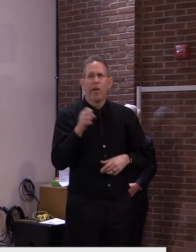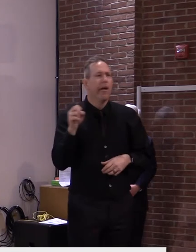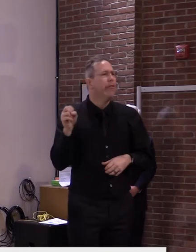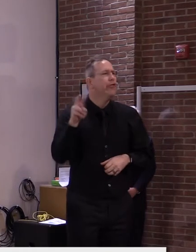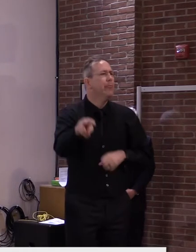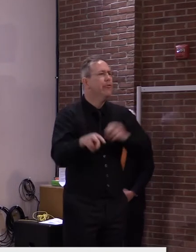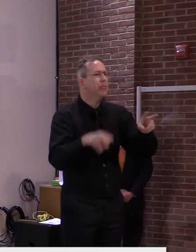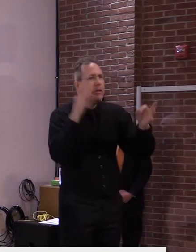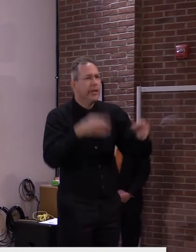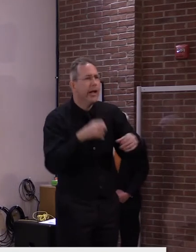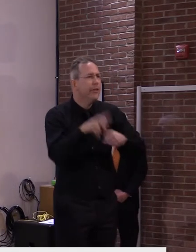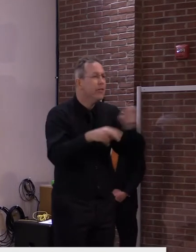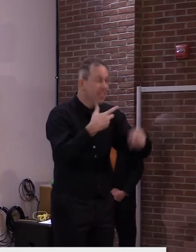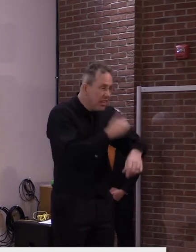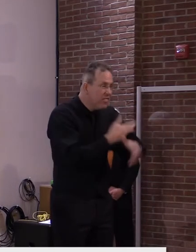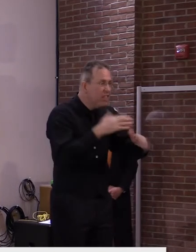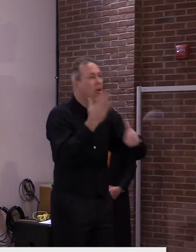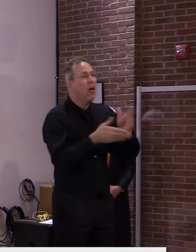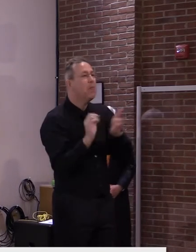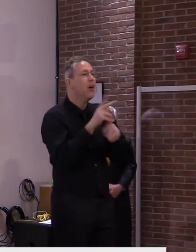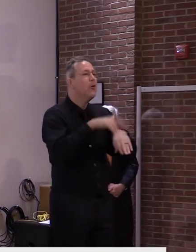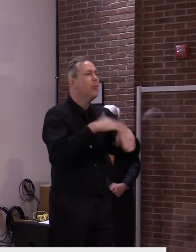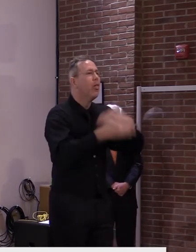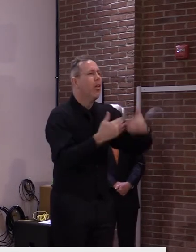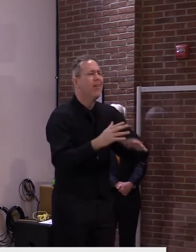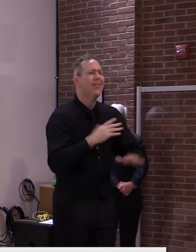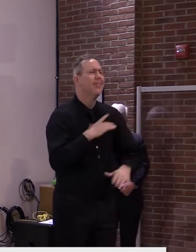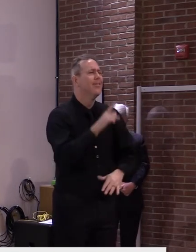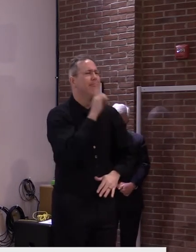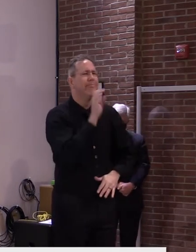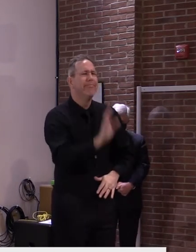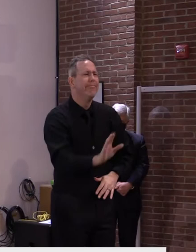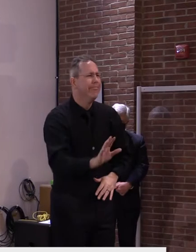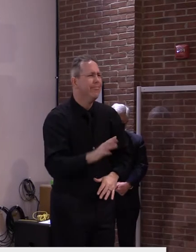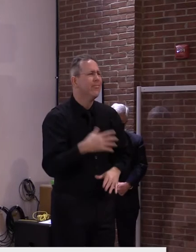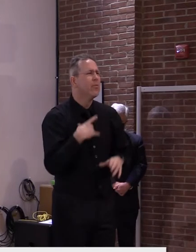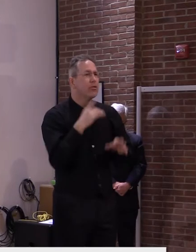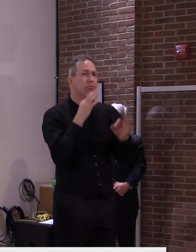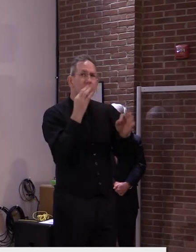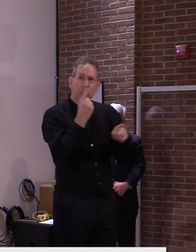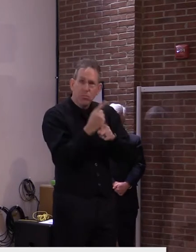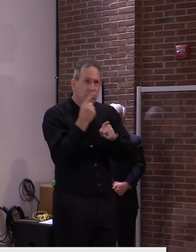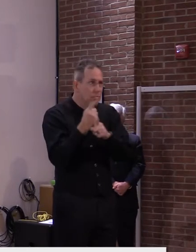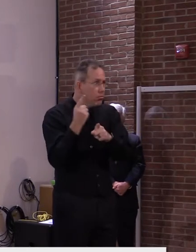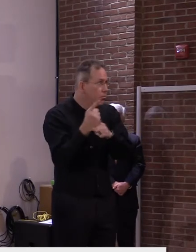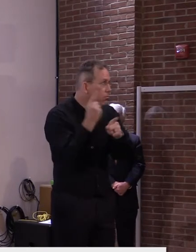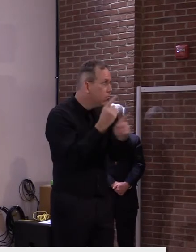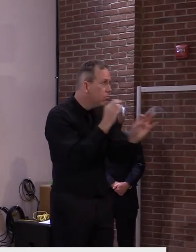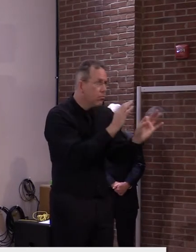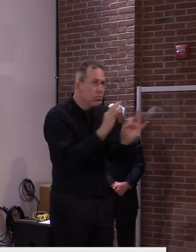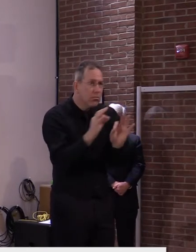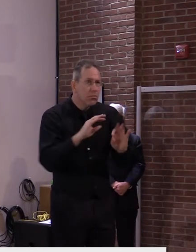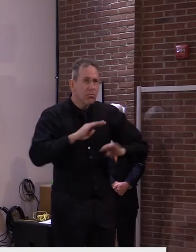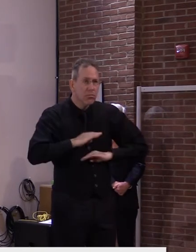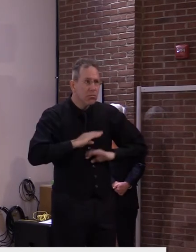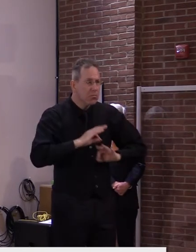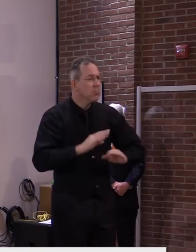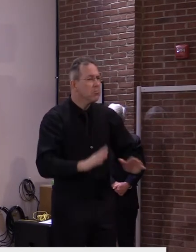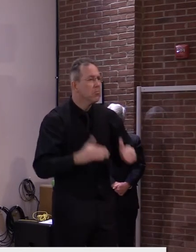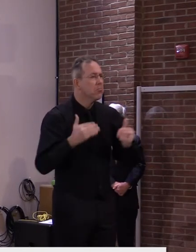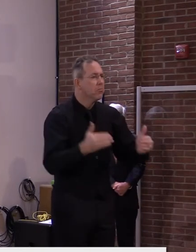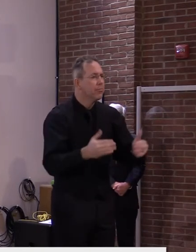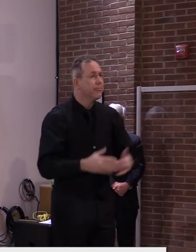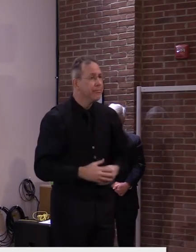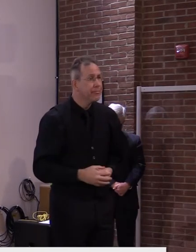as part of a broad consensus. I hope that answers it for you. It does. And then